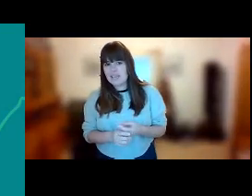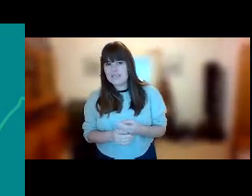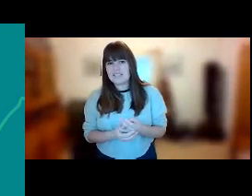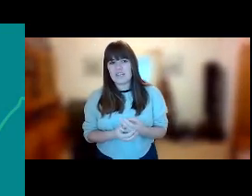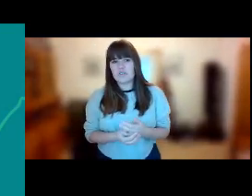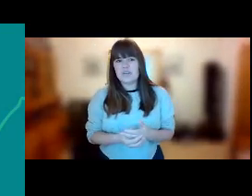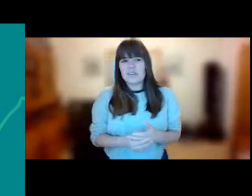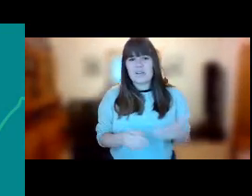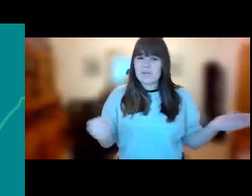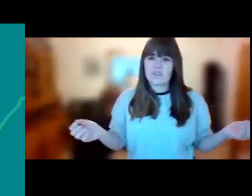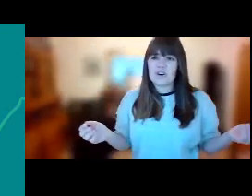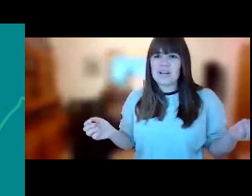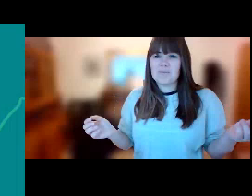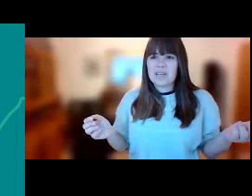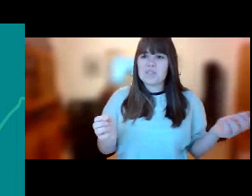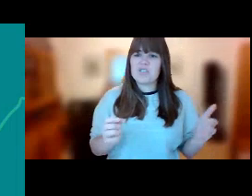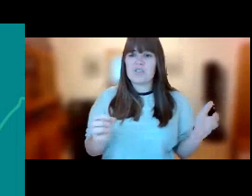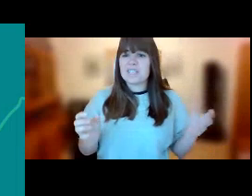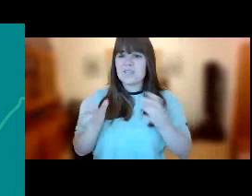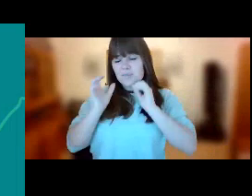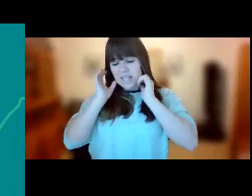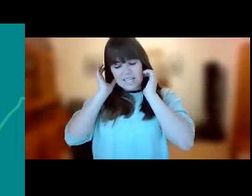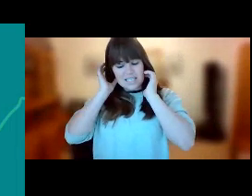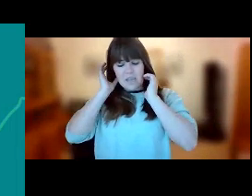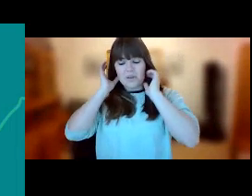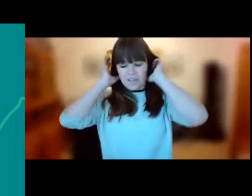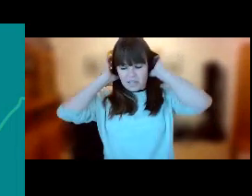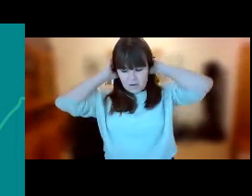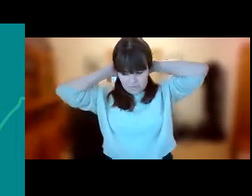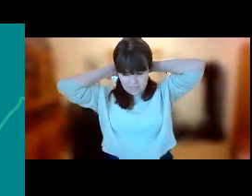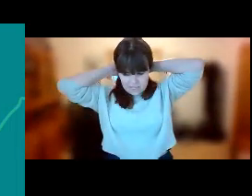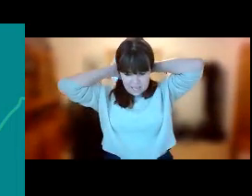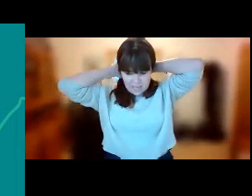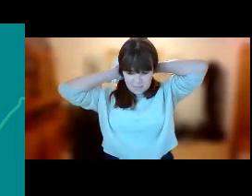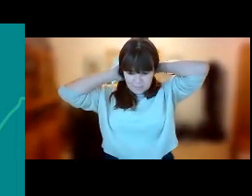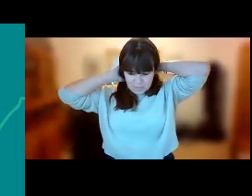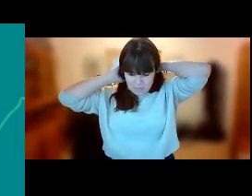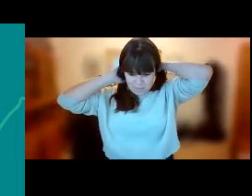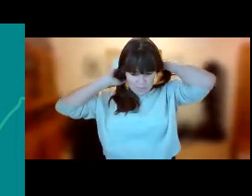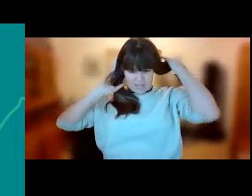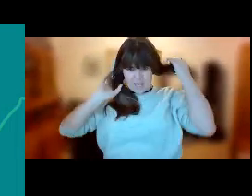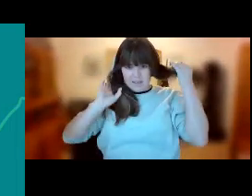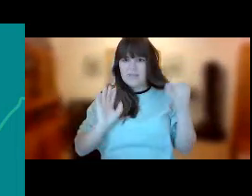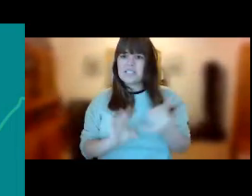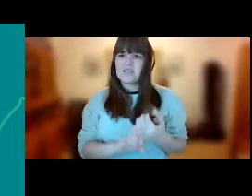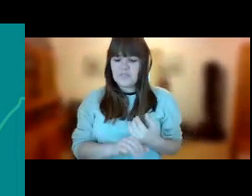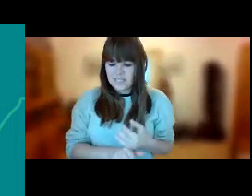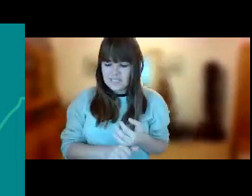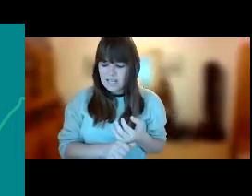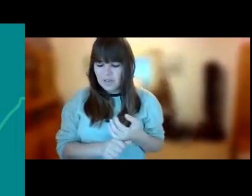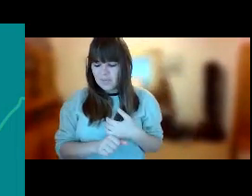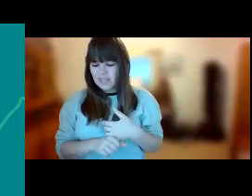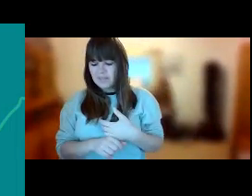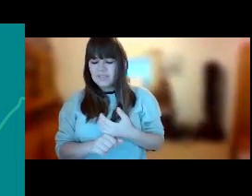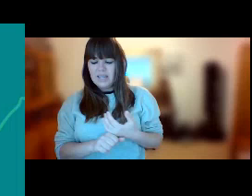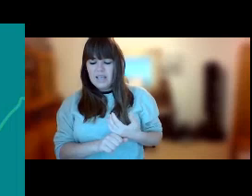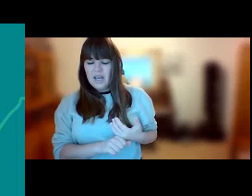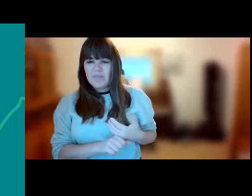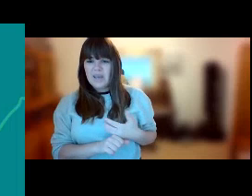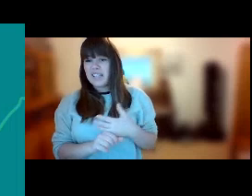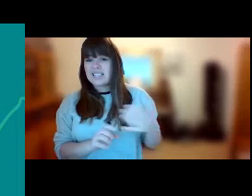may face. So maybe if you've got a pen and paper, just jot down some ideas that you can think of, but whether they're physical things, so that might